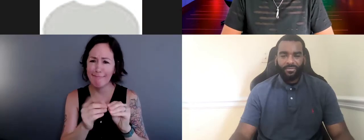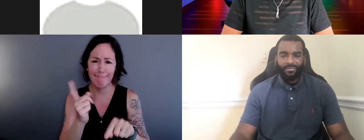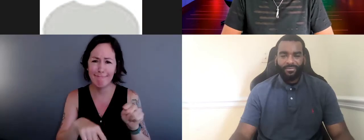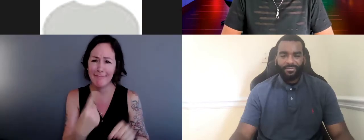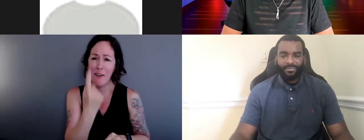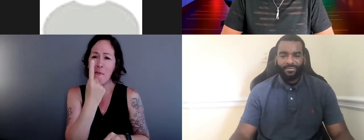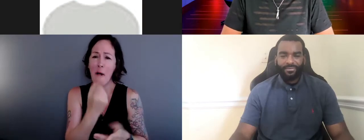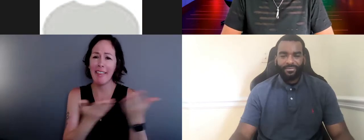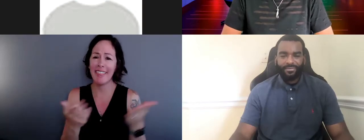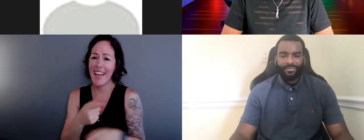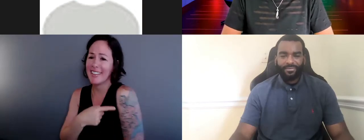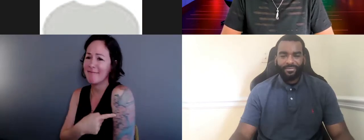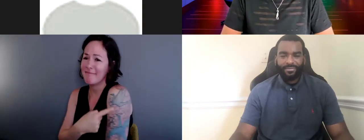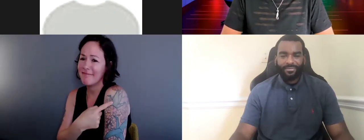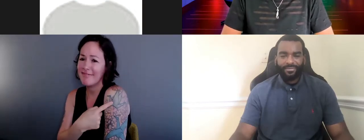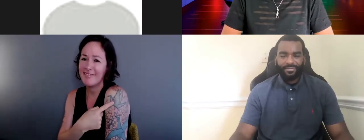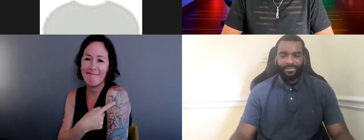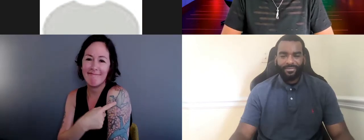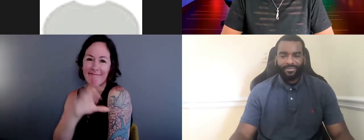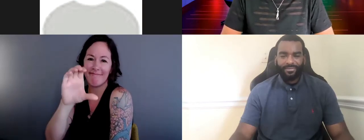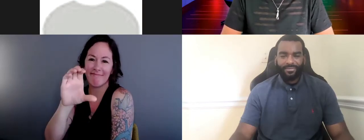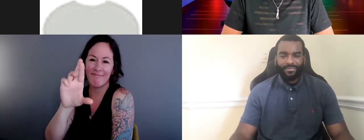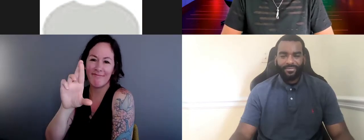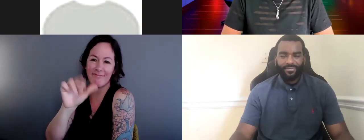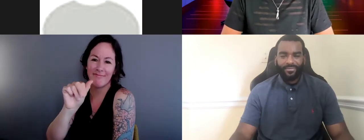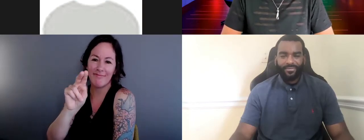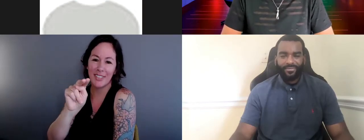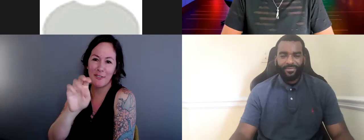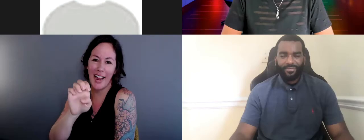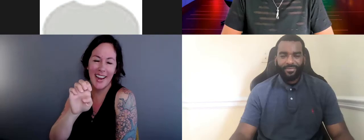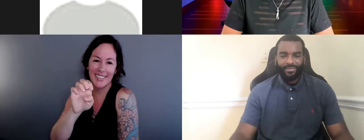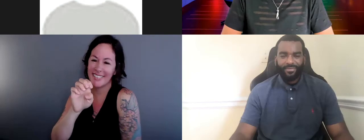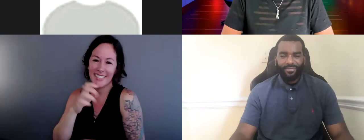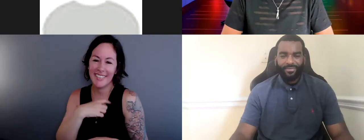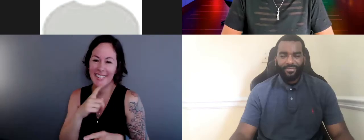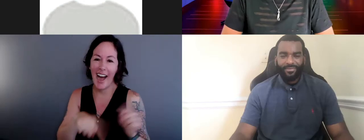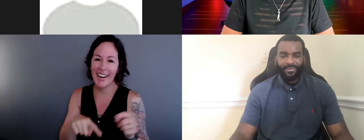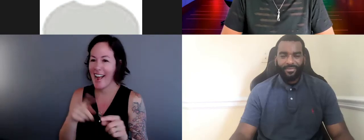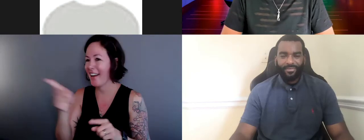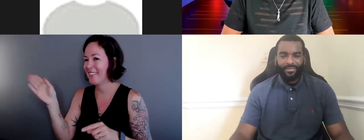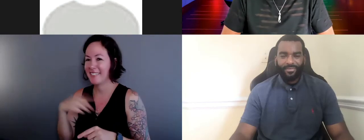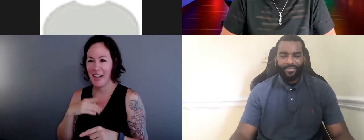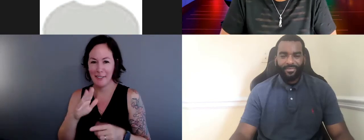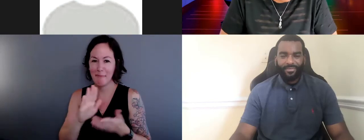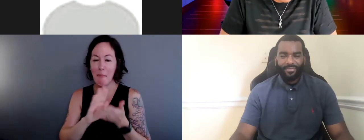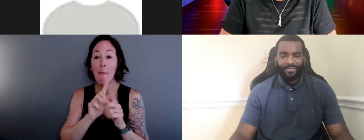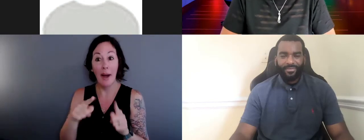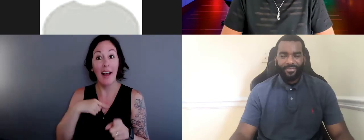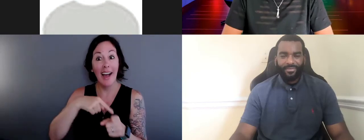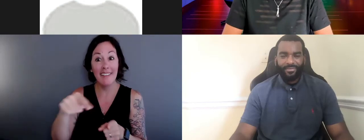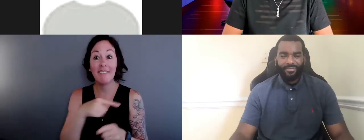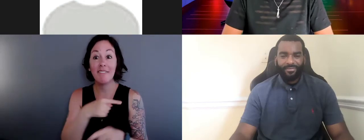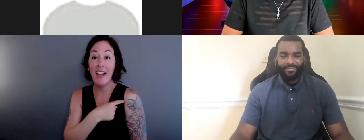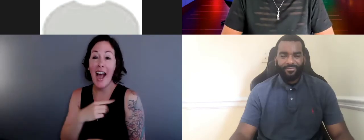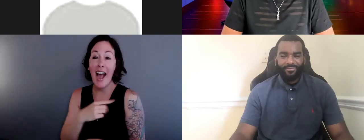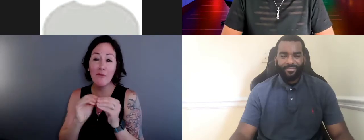And I really am limited to just the crane. I can't actually do